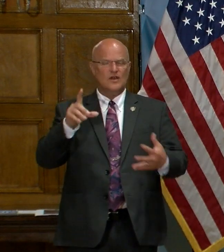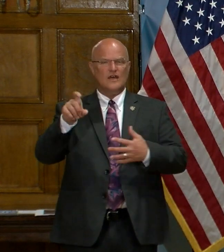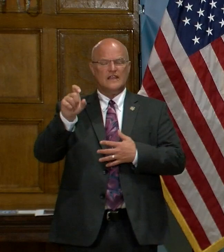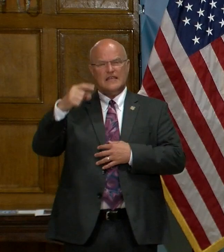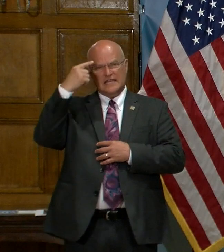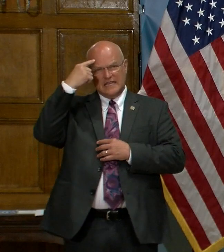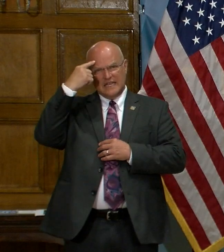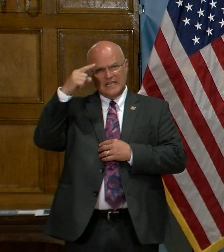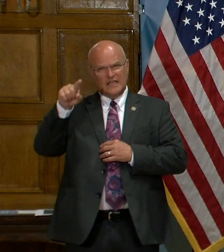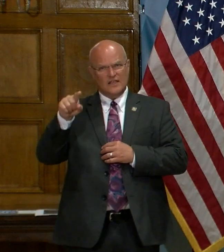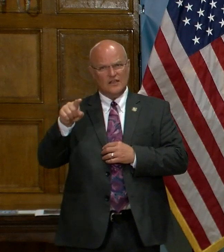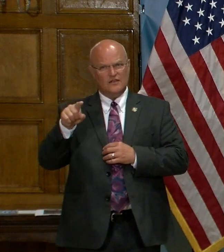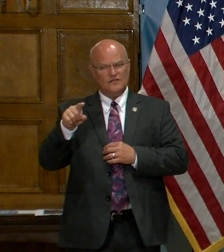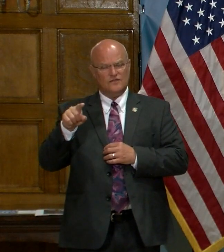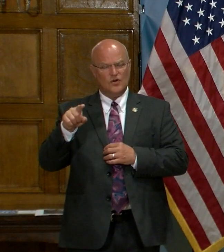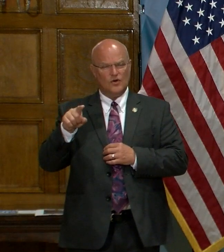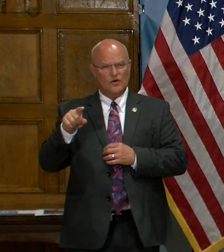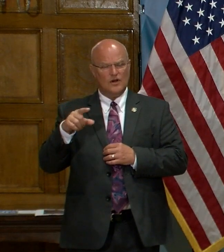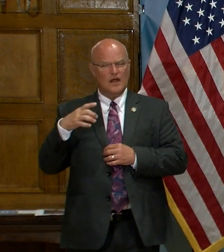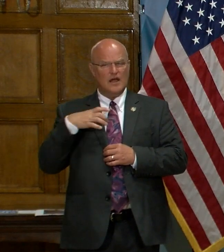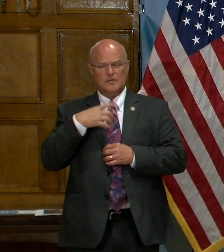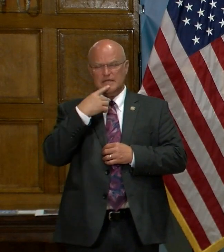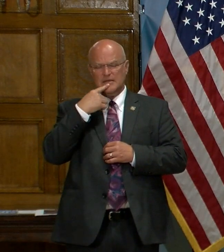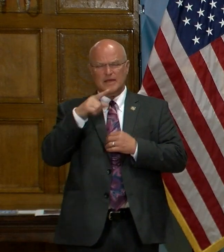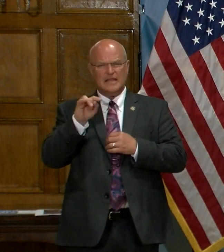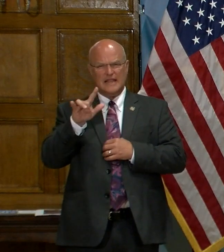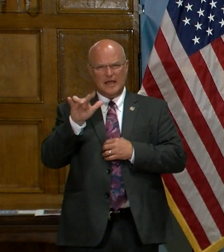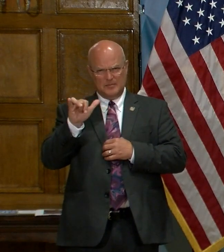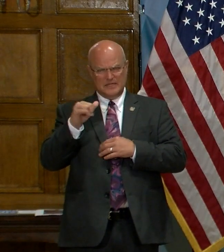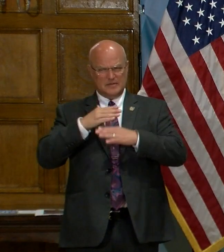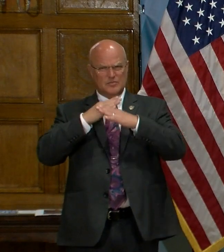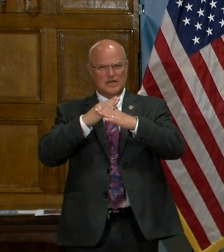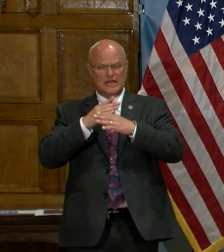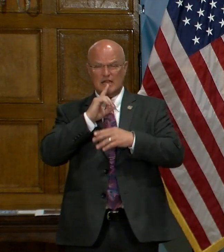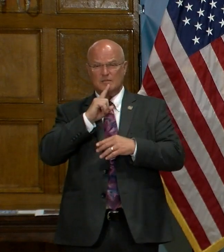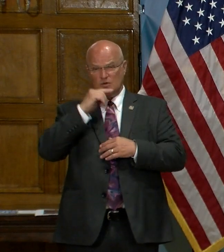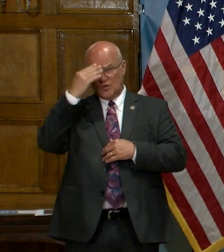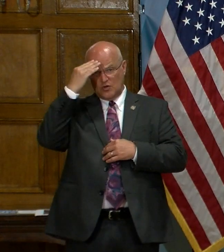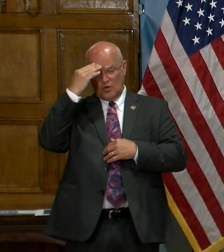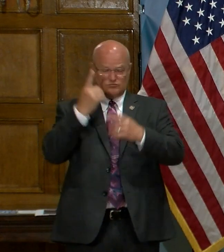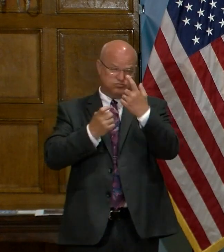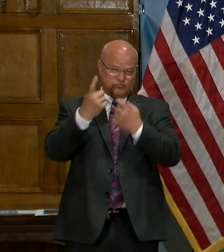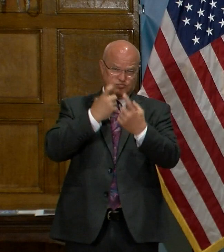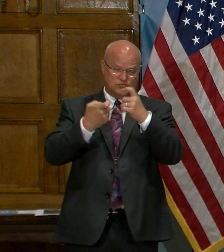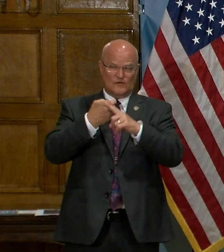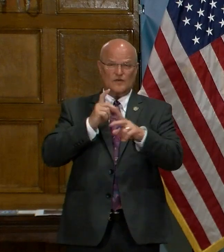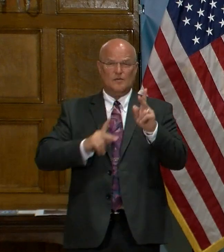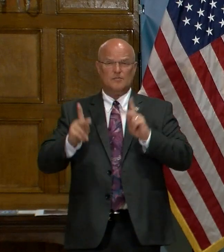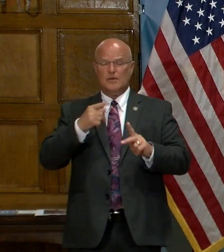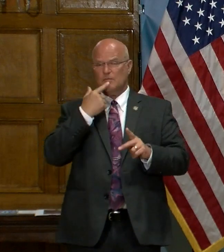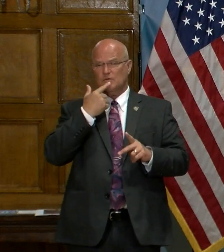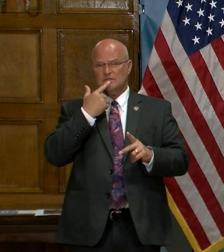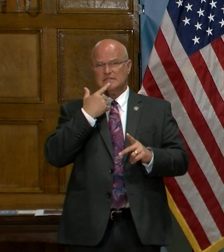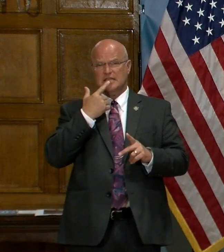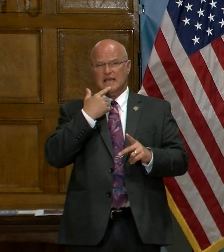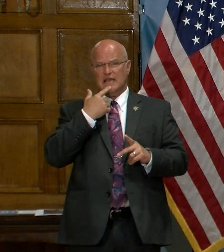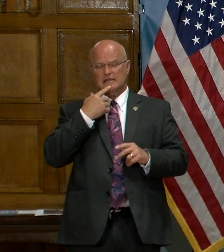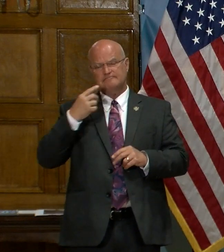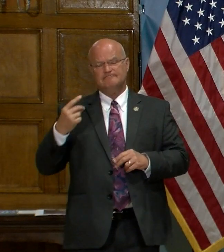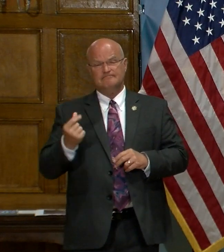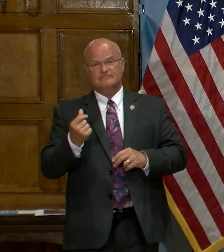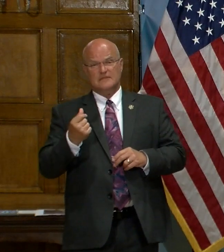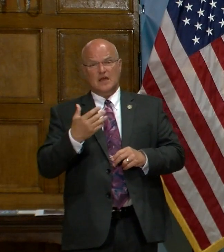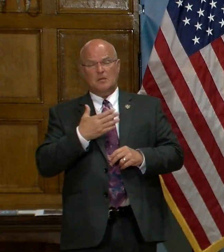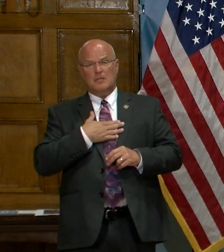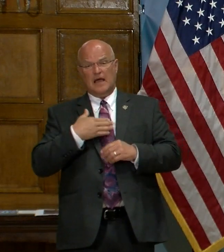for, on behalf of what the committee said about liability protection, I'm sure you know you'll get questions from people who will say, gosh, if they